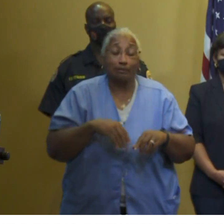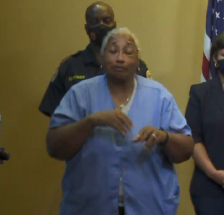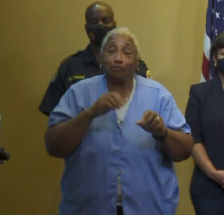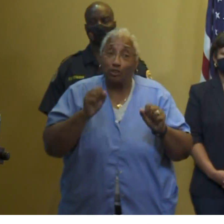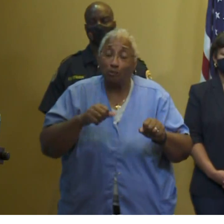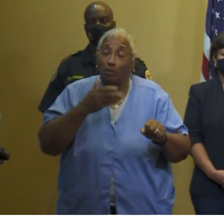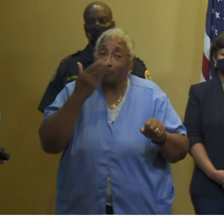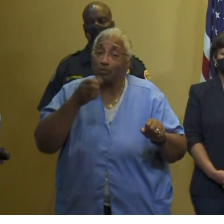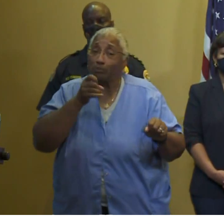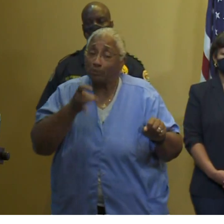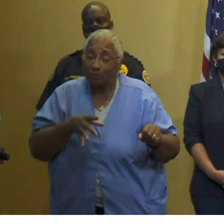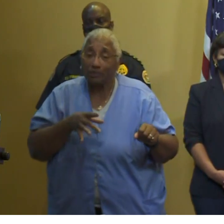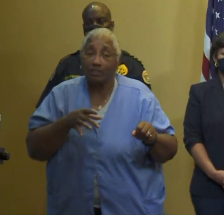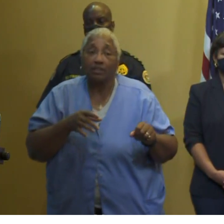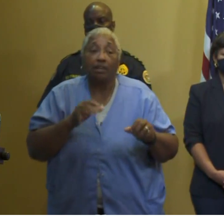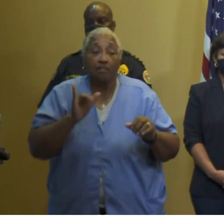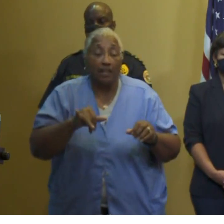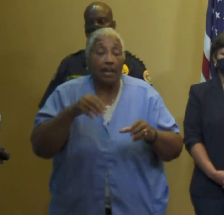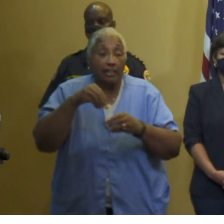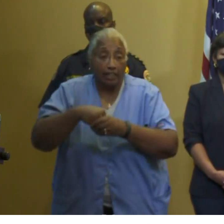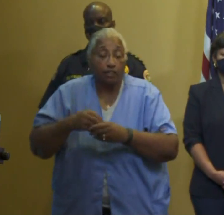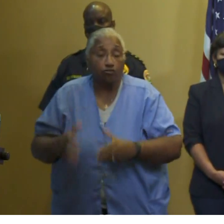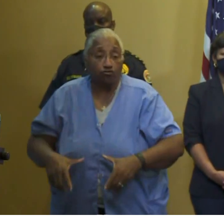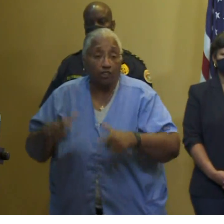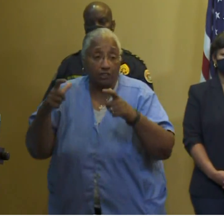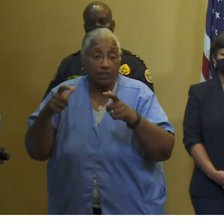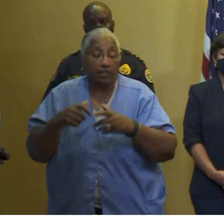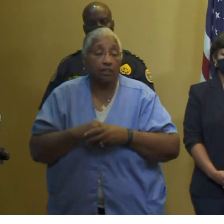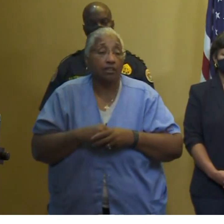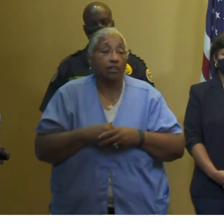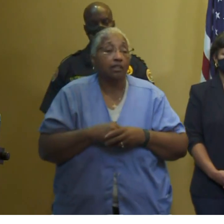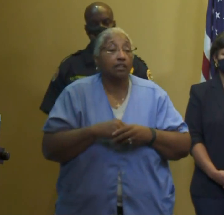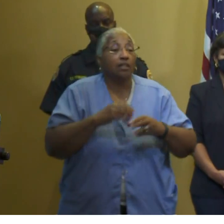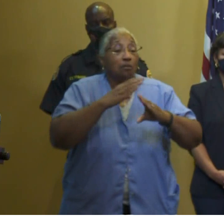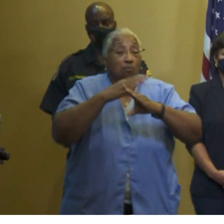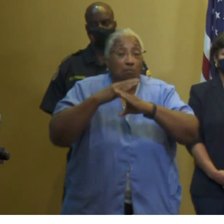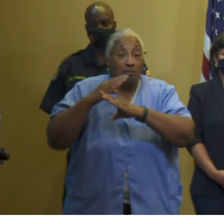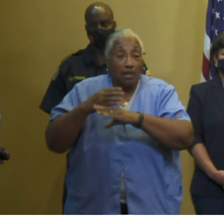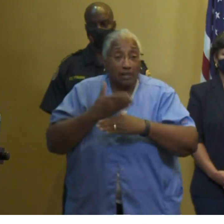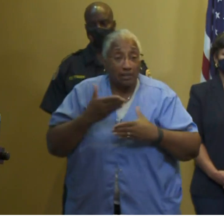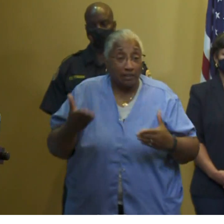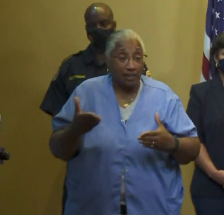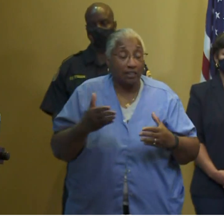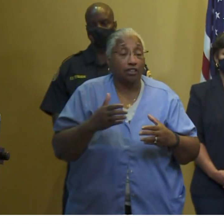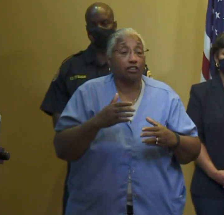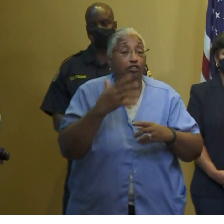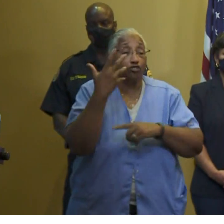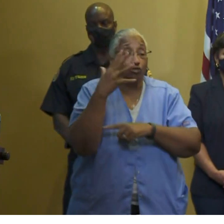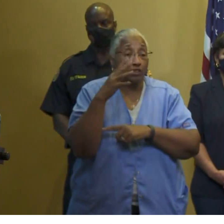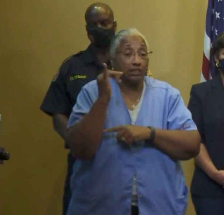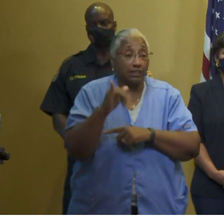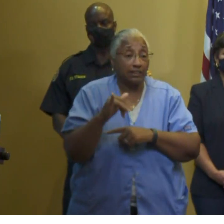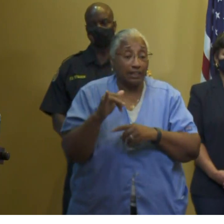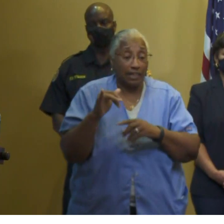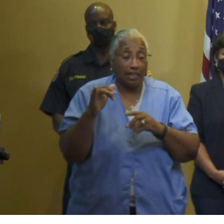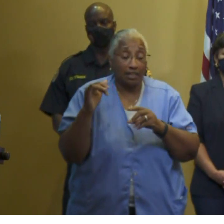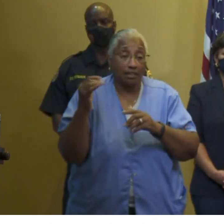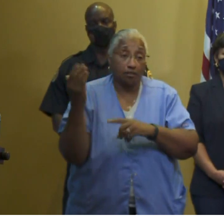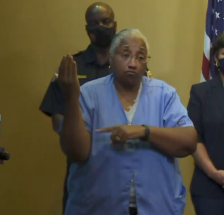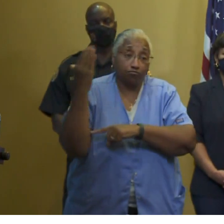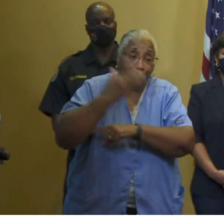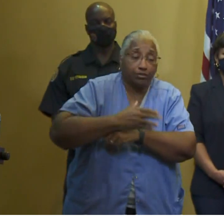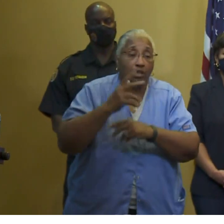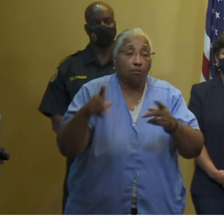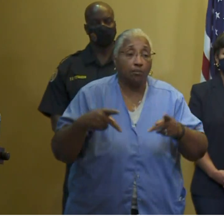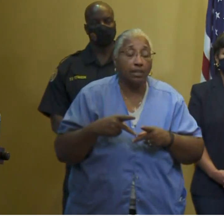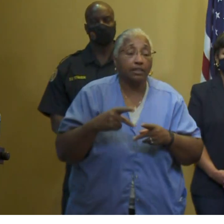can. Forestry continues to remove obstructions from right-of-ways and now public trees that have fallen onto structures. We punted for